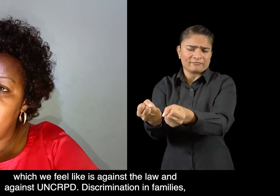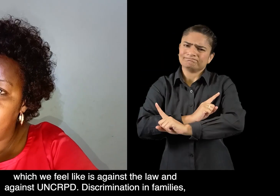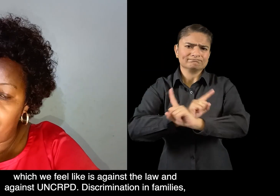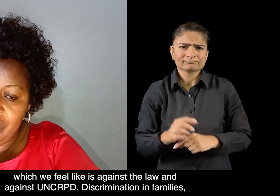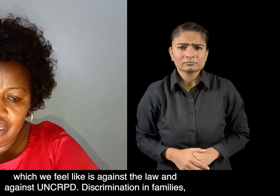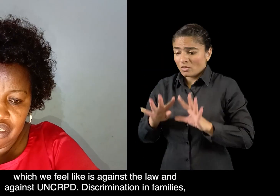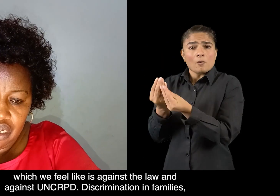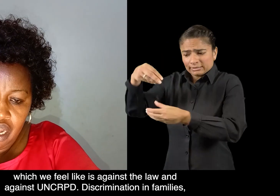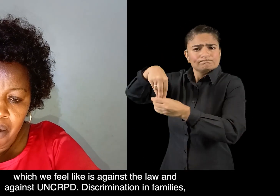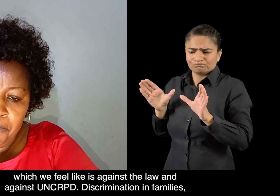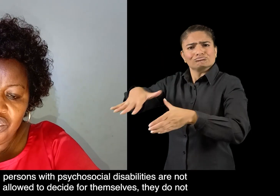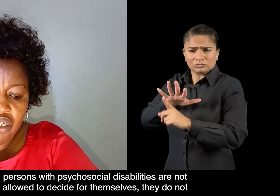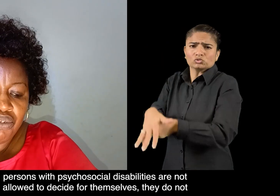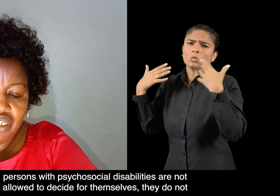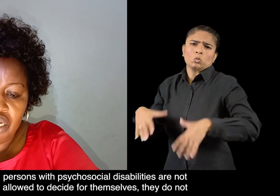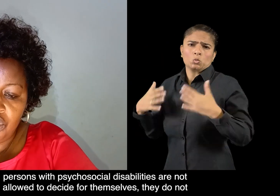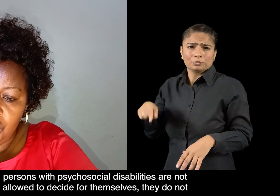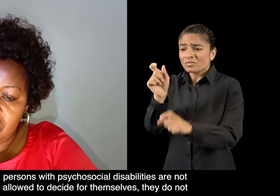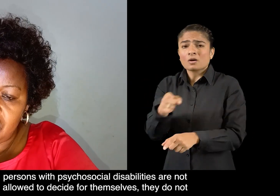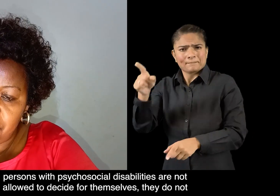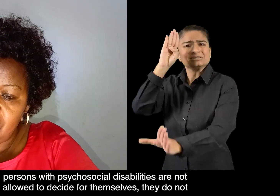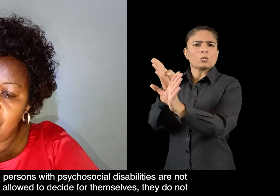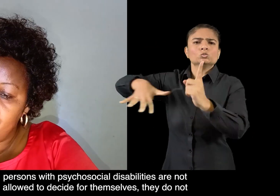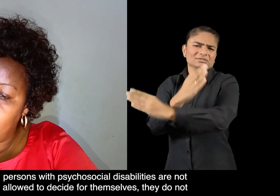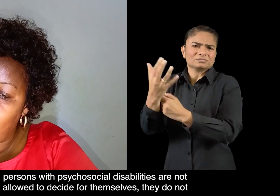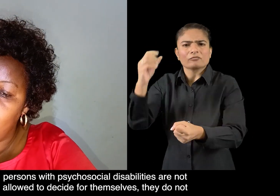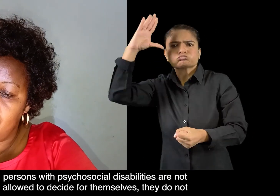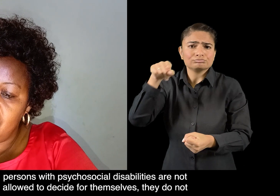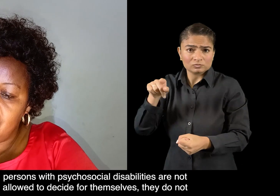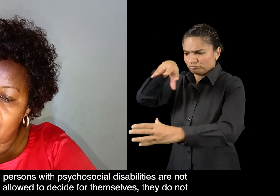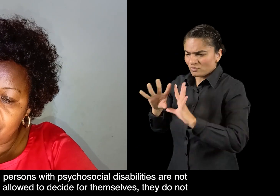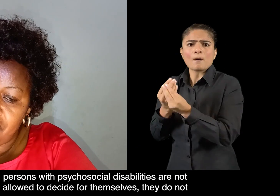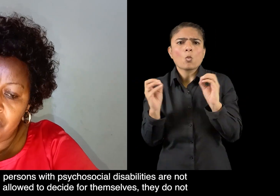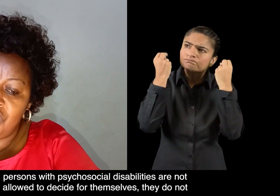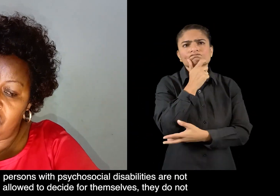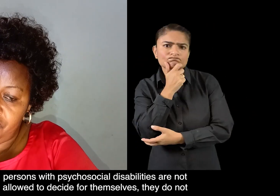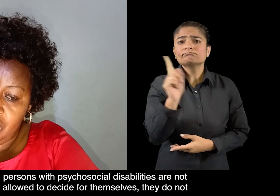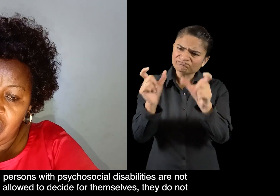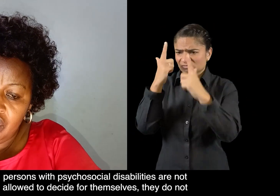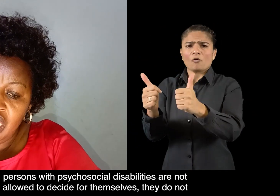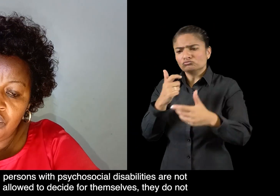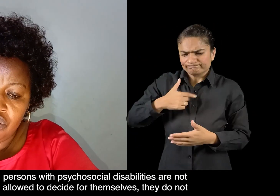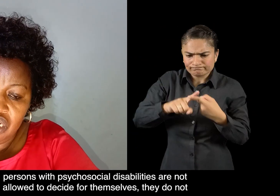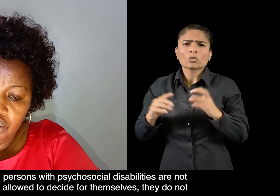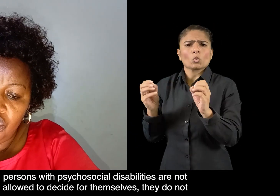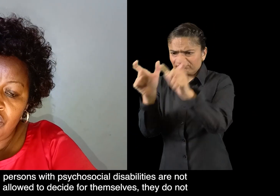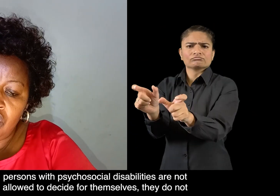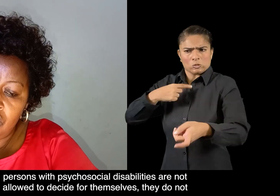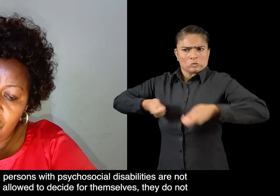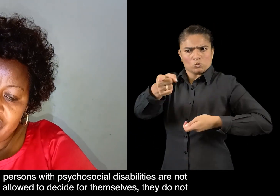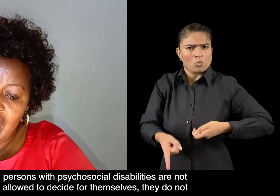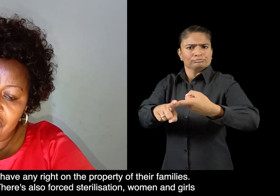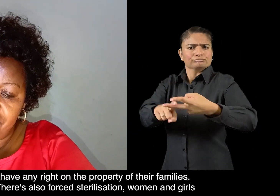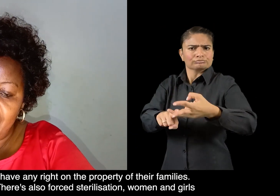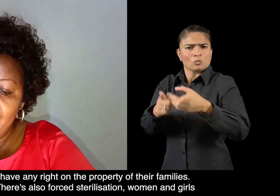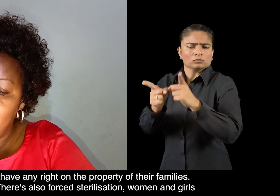Discrimination in families. Persons with psychosocial disability are not allowed to decide for themselves. They are not, they do